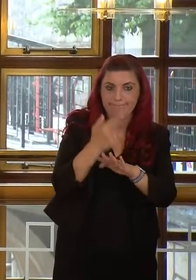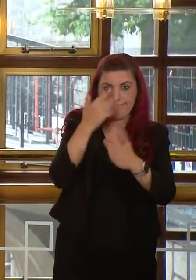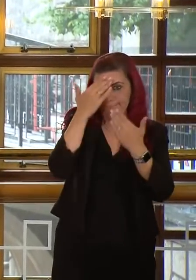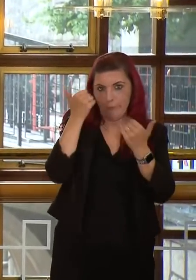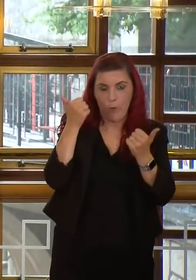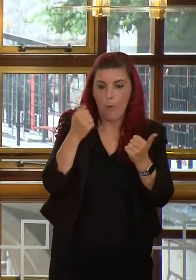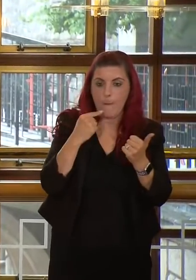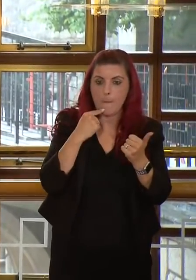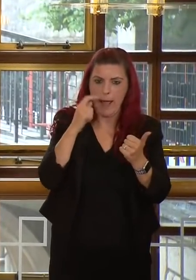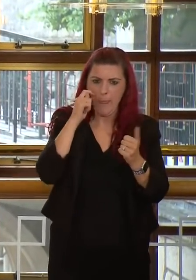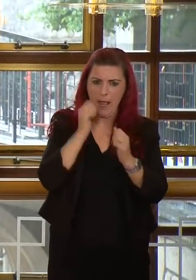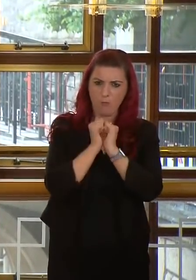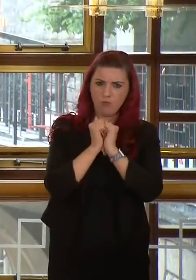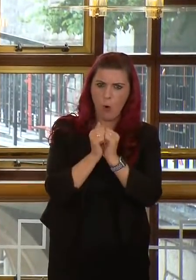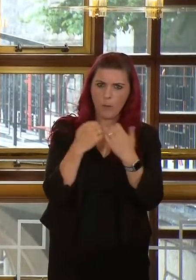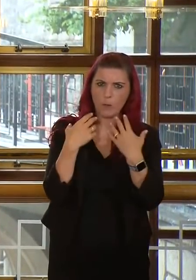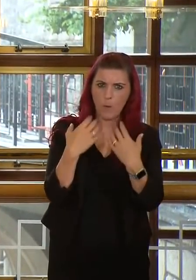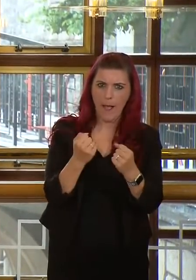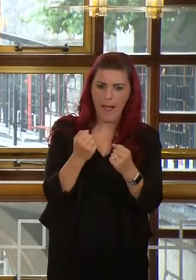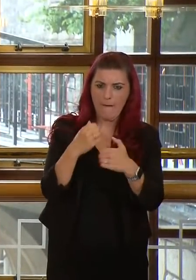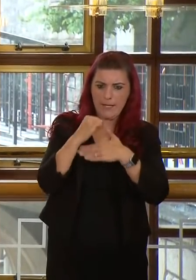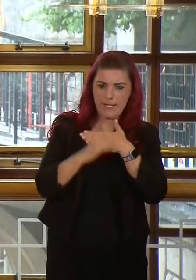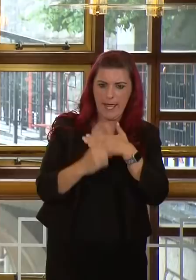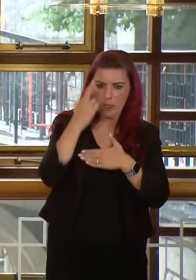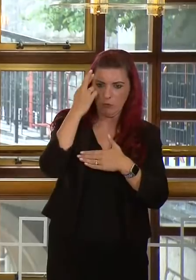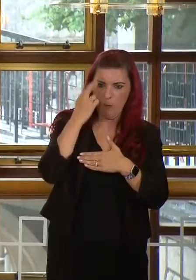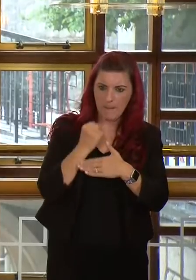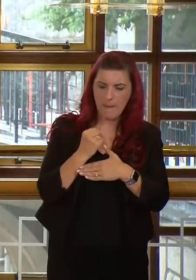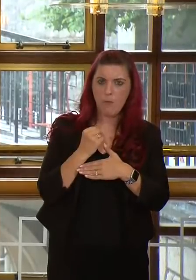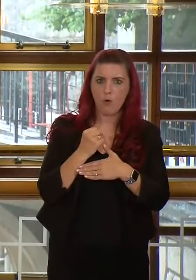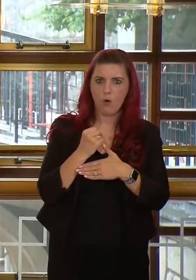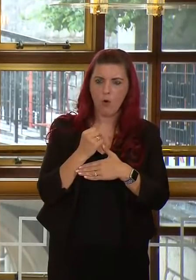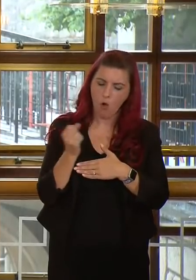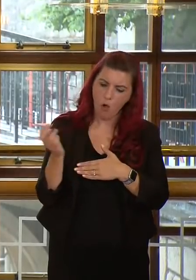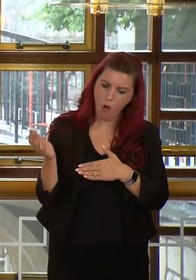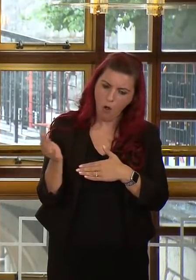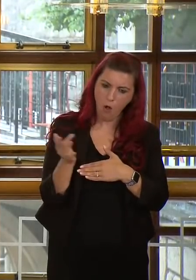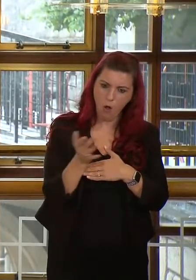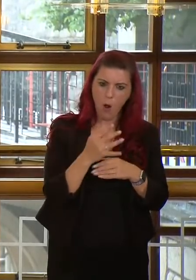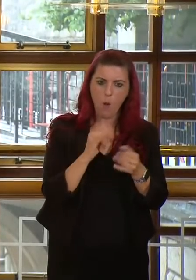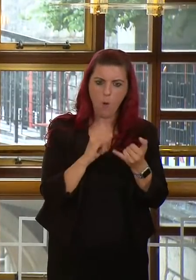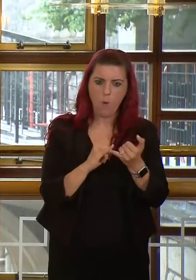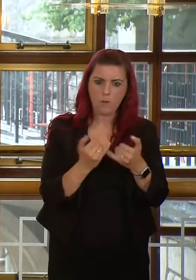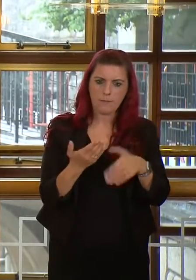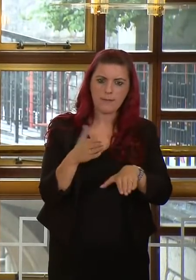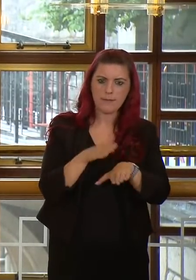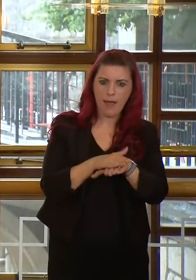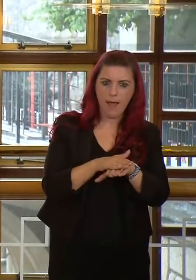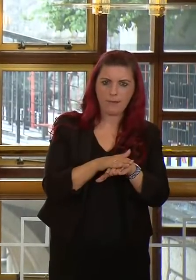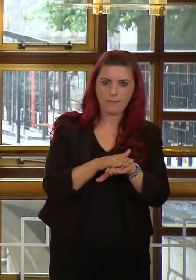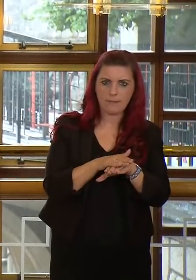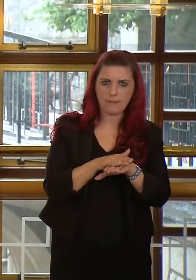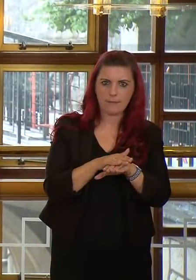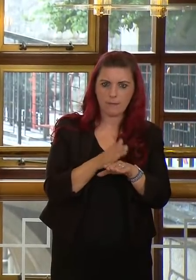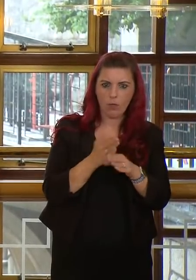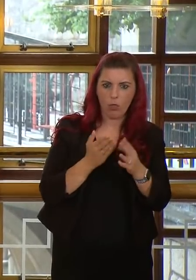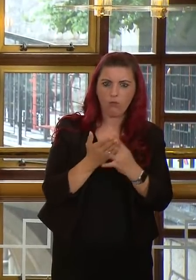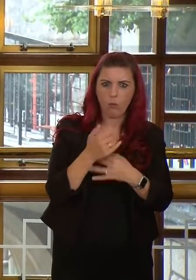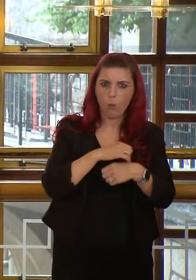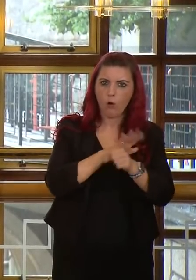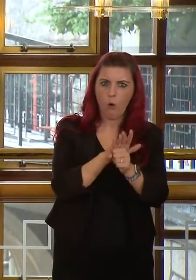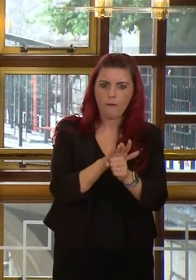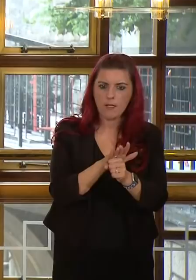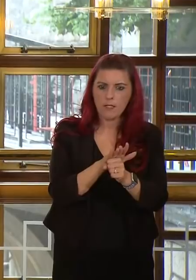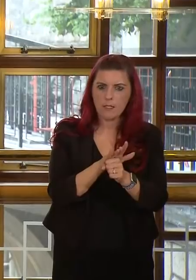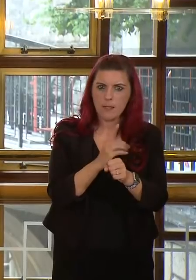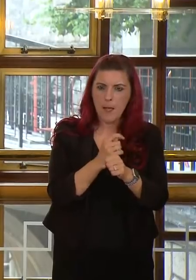think it would be appropriate to have a day to remember all of those who lost their lives in this pandemic, and also to honour all of